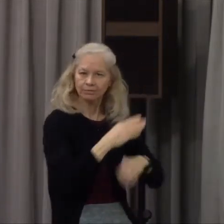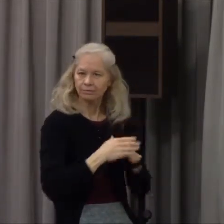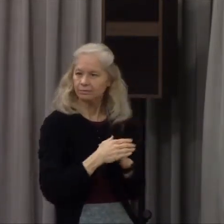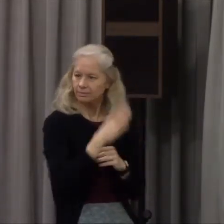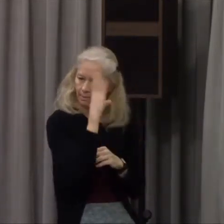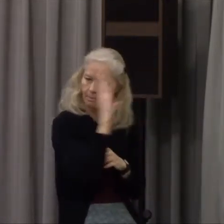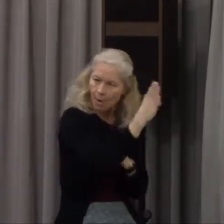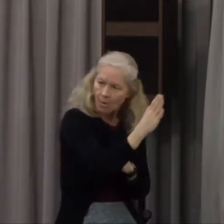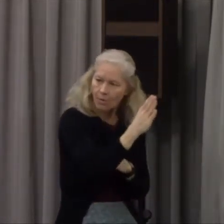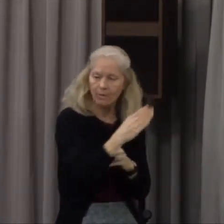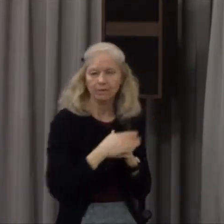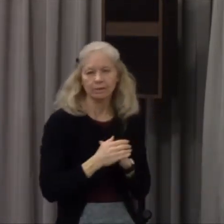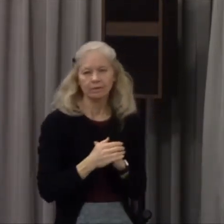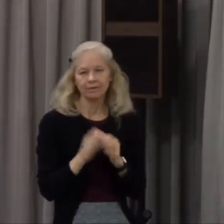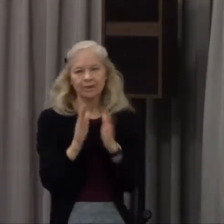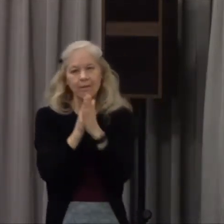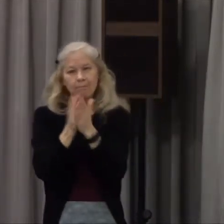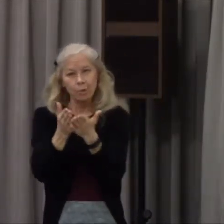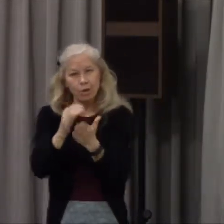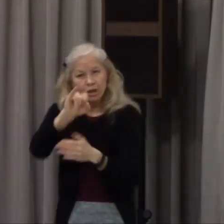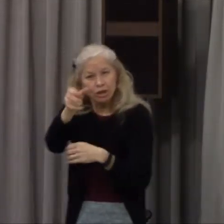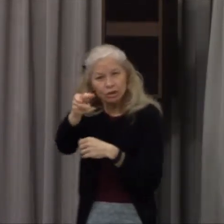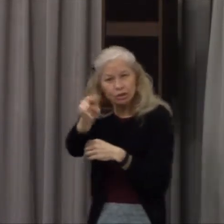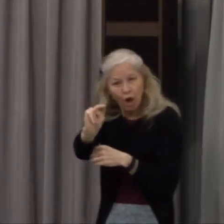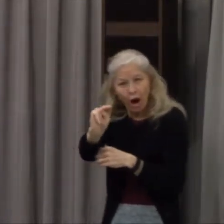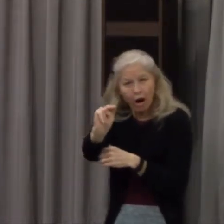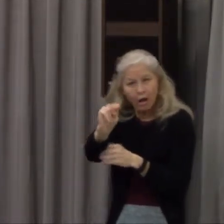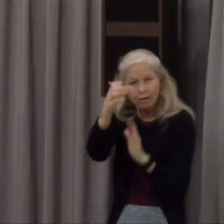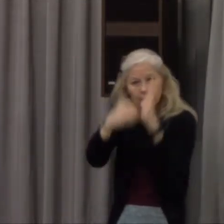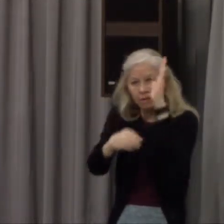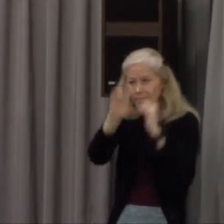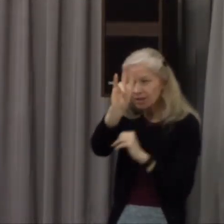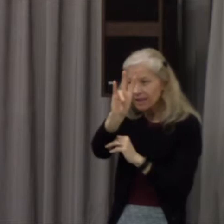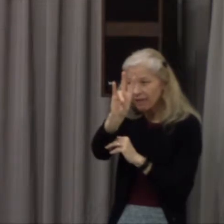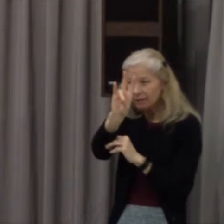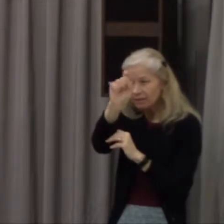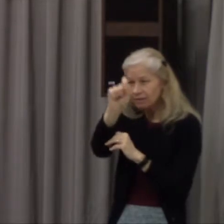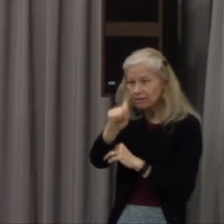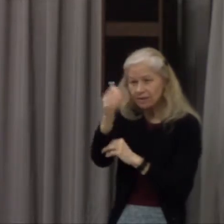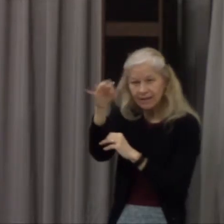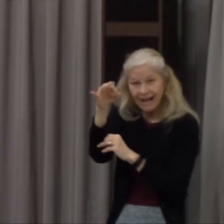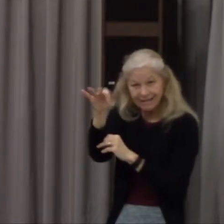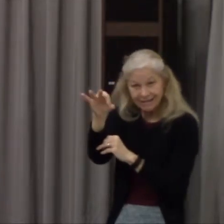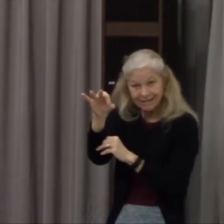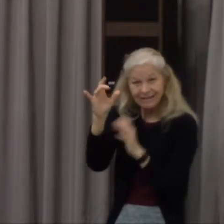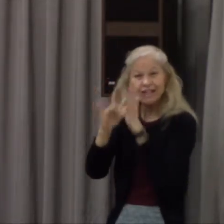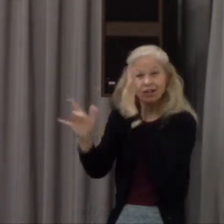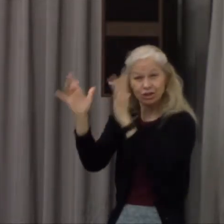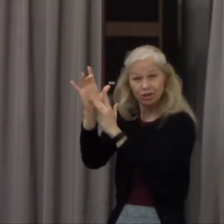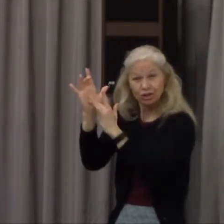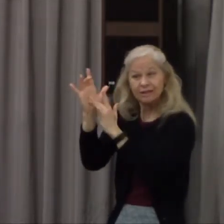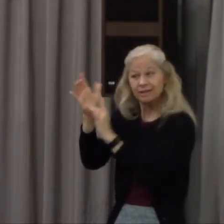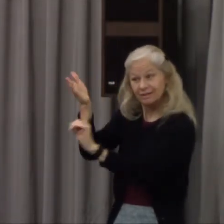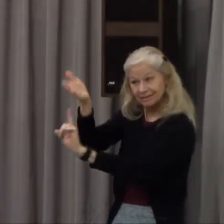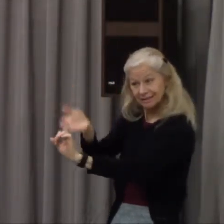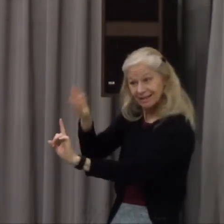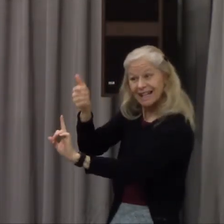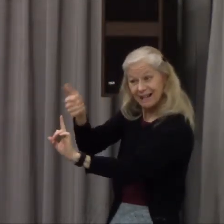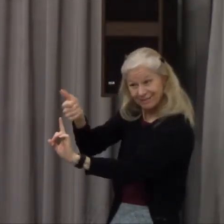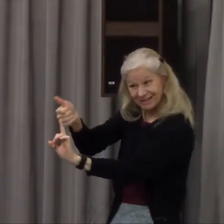John 7:19, Jesus said, did not Moses give you the law of what? And none of you keepeth the law. Why go ye about to kill me? Stephen wasn't